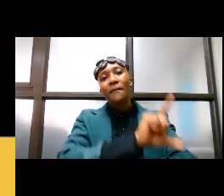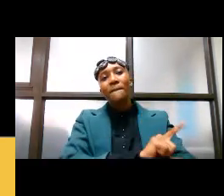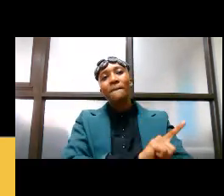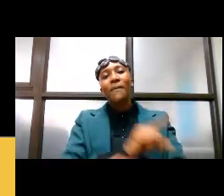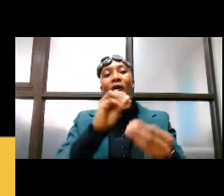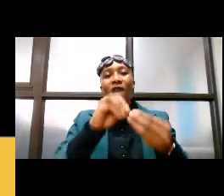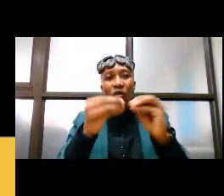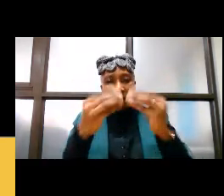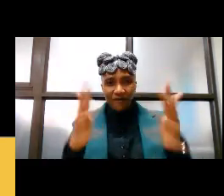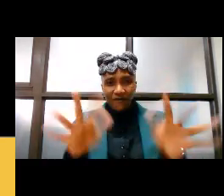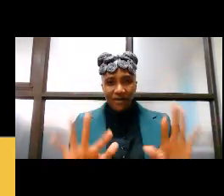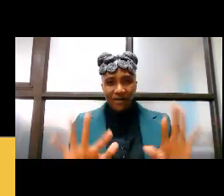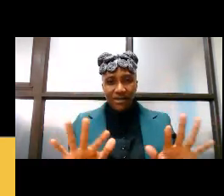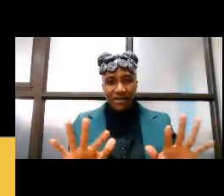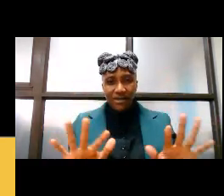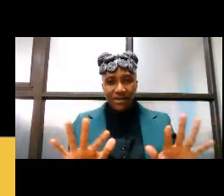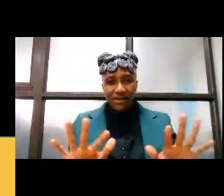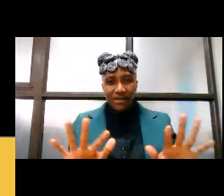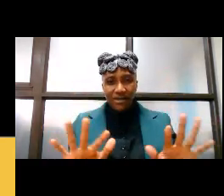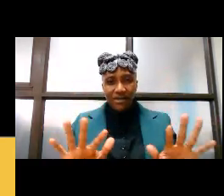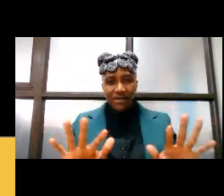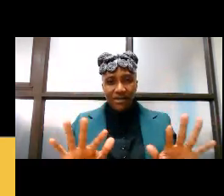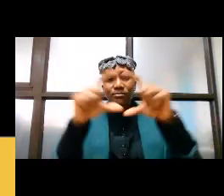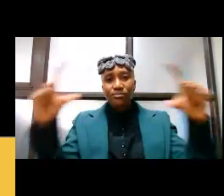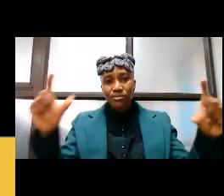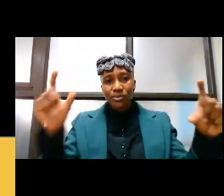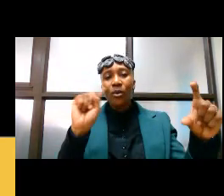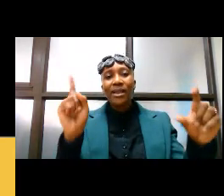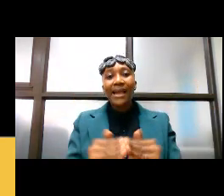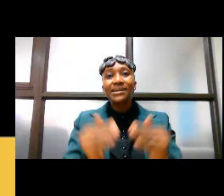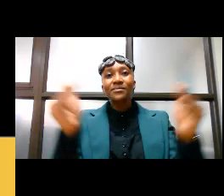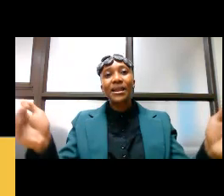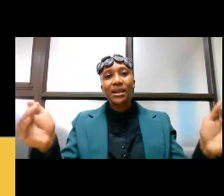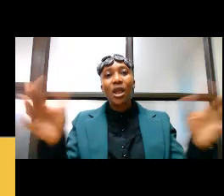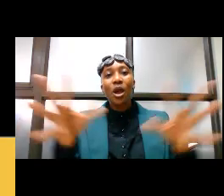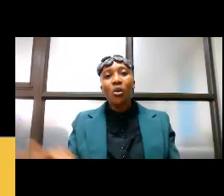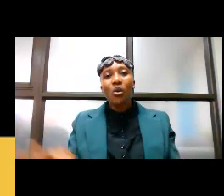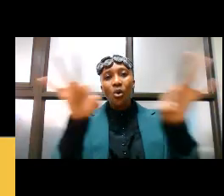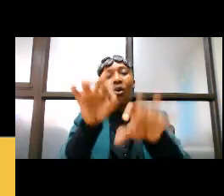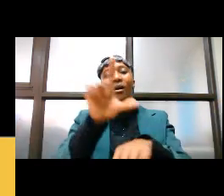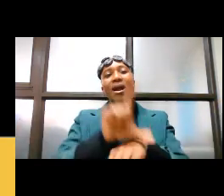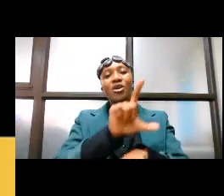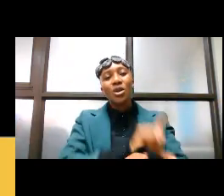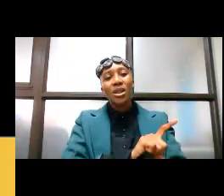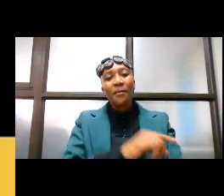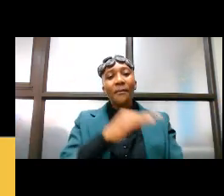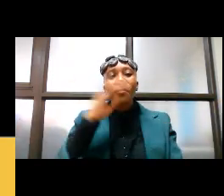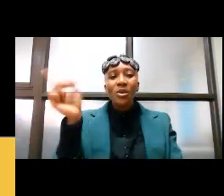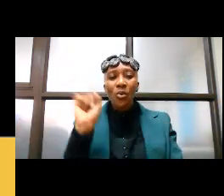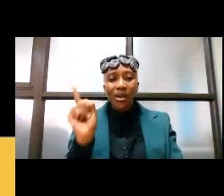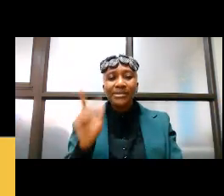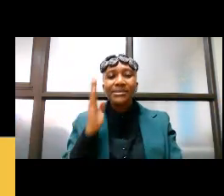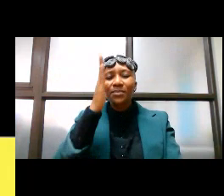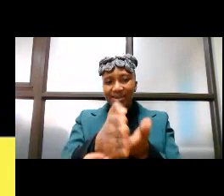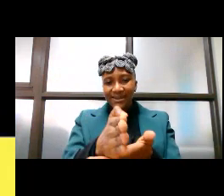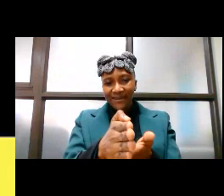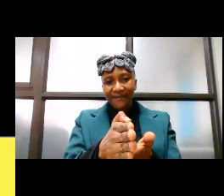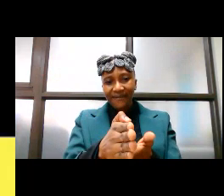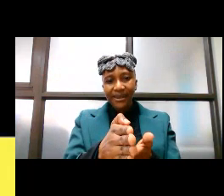drawn up, and it's known as the Expanded Core Curriculum, which is a very specific set of skills,